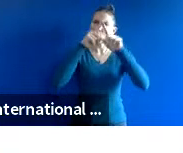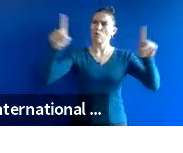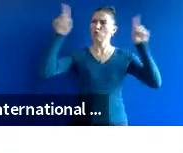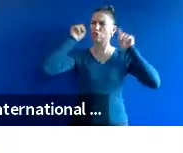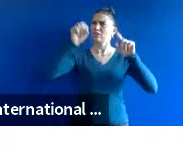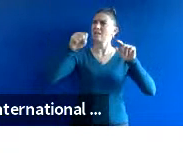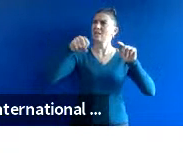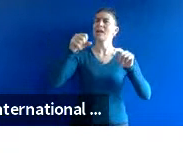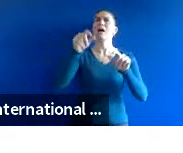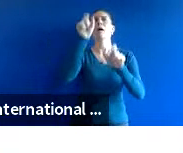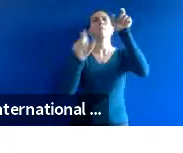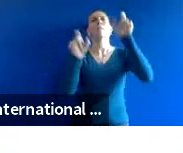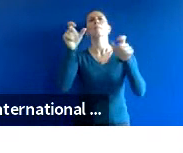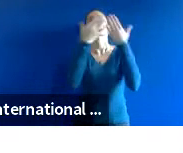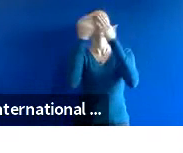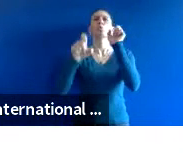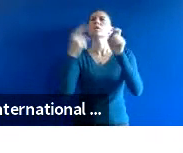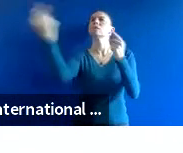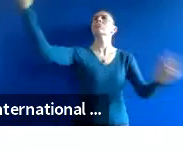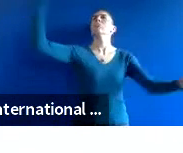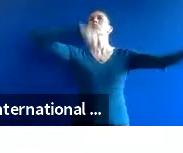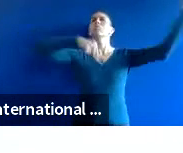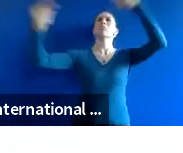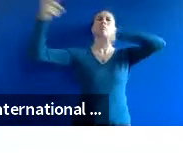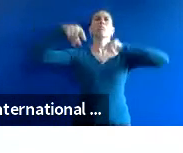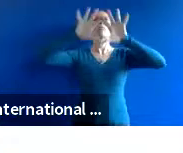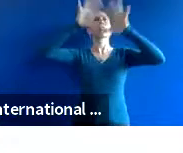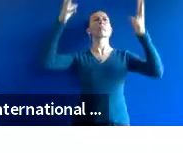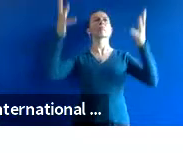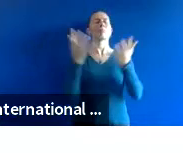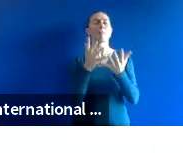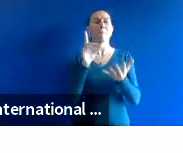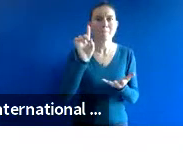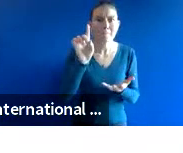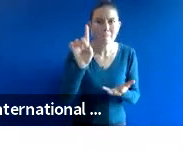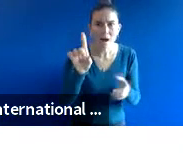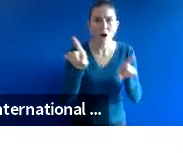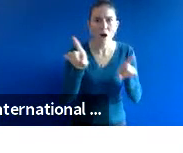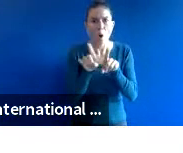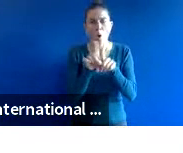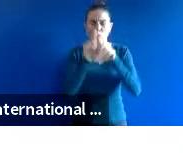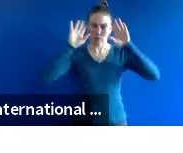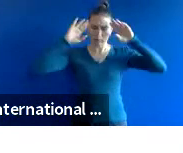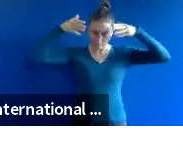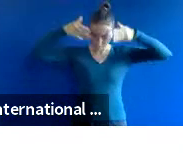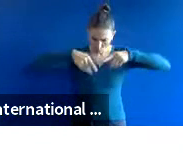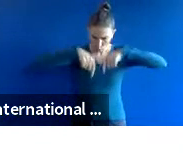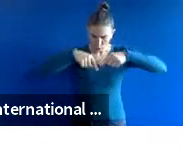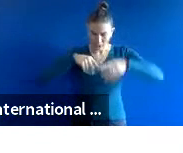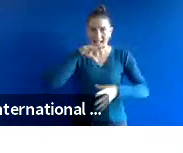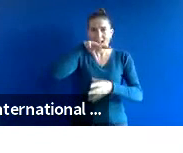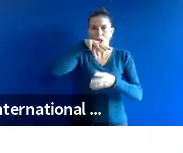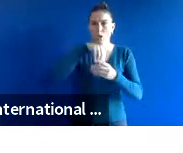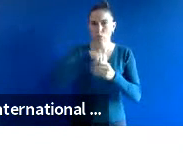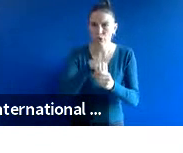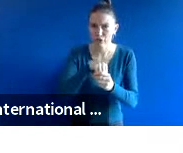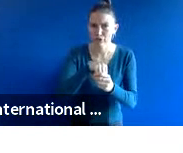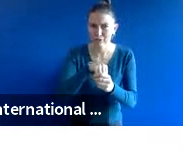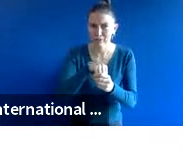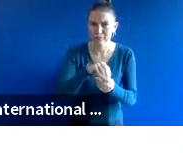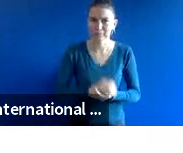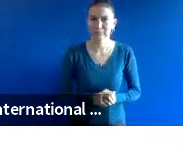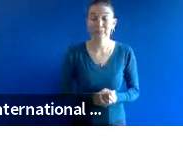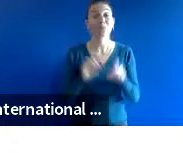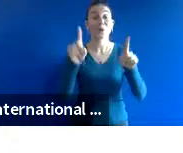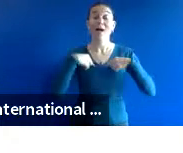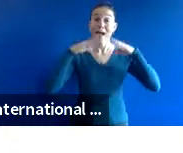really important to focus on a whole holistic approach on inclusion. And with SIGO, we are happy to inform you that